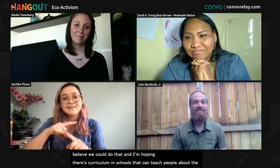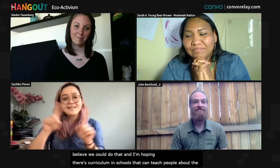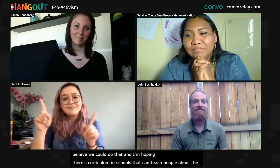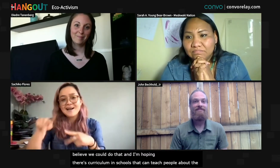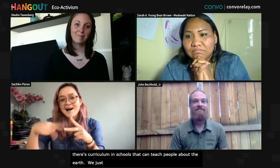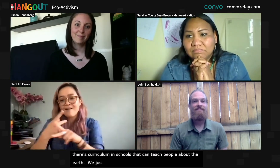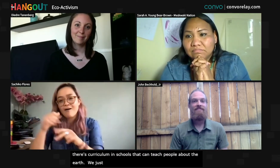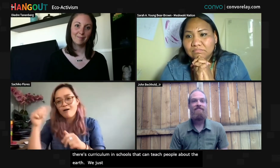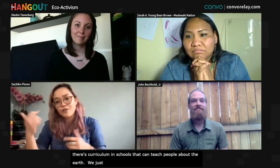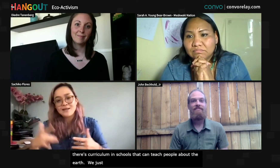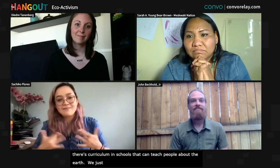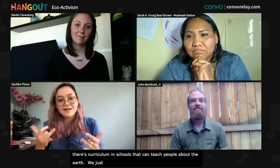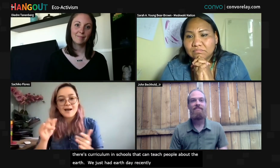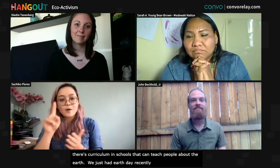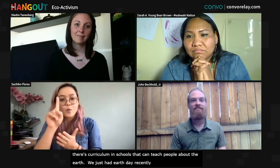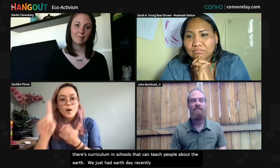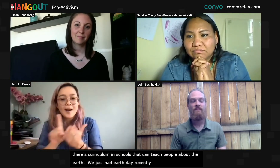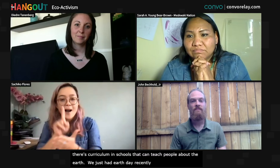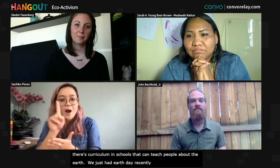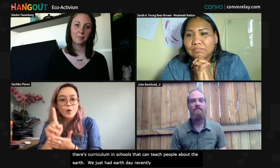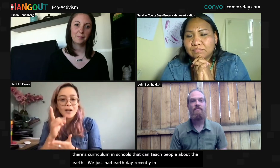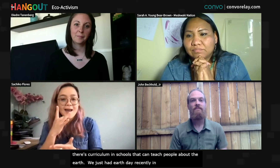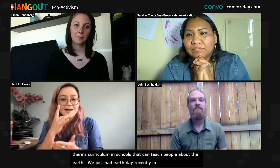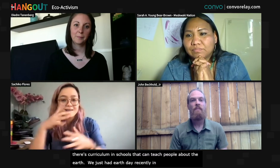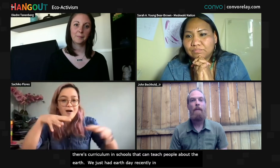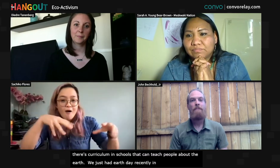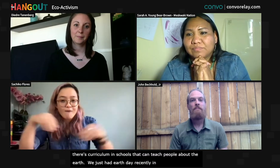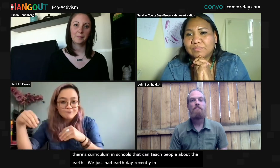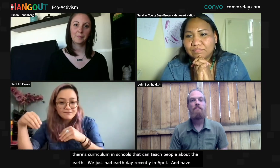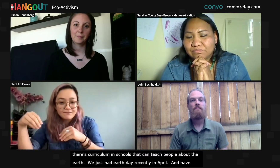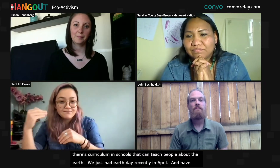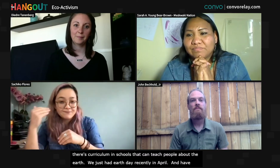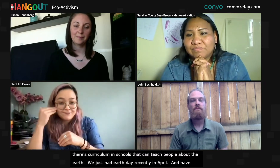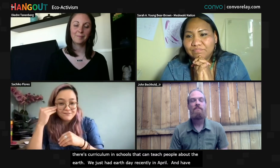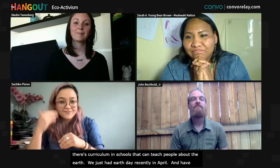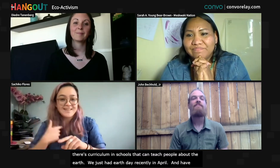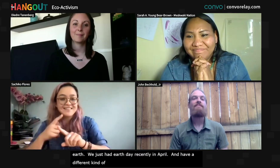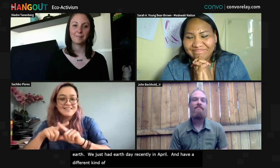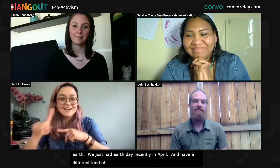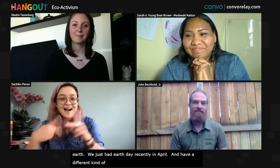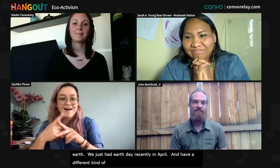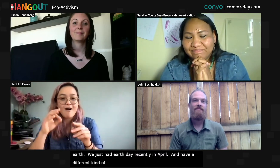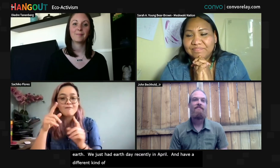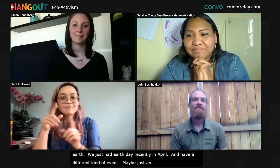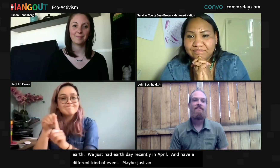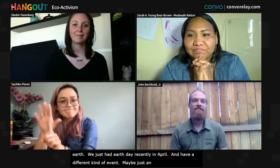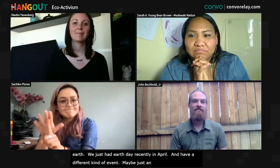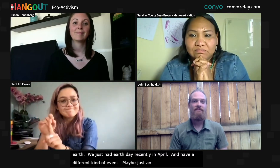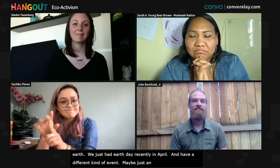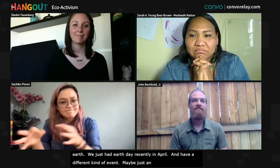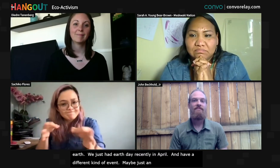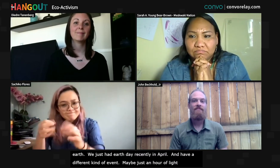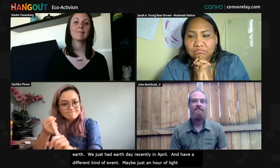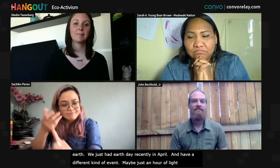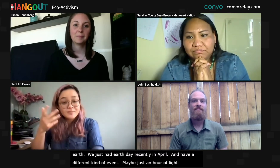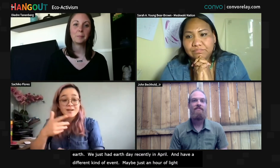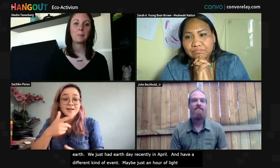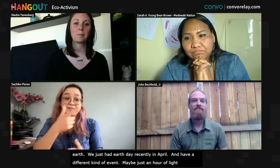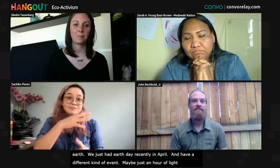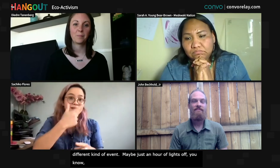April, and have a different kind of event, maybe just an hour of lights off, just to show people this exposure